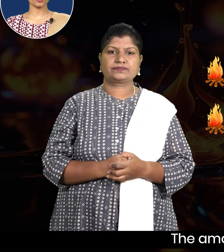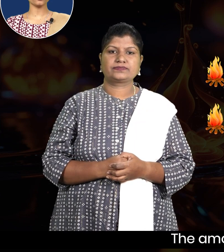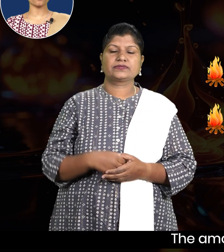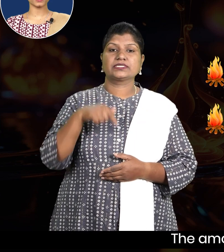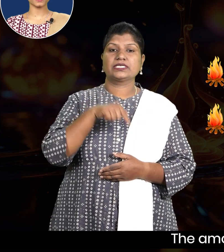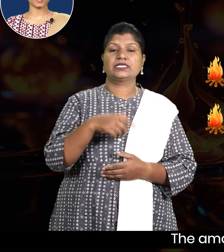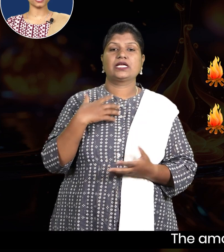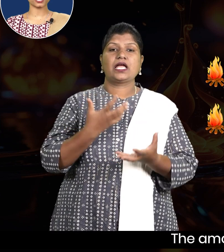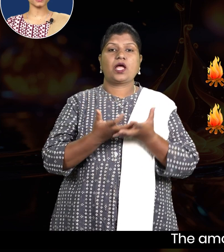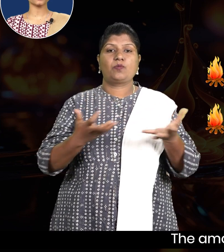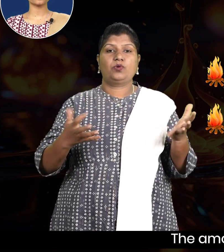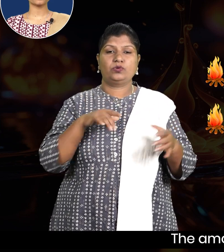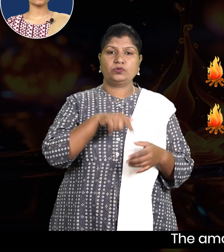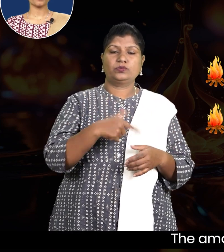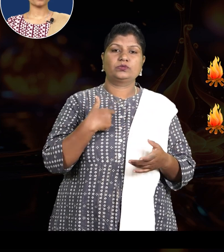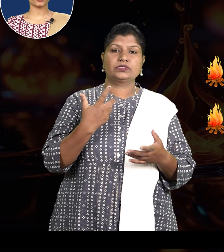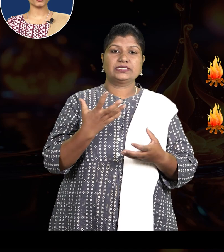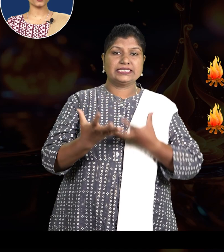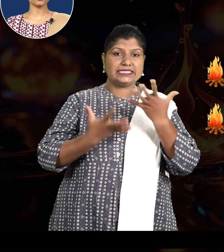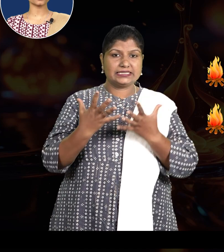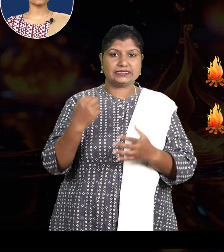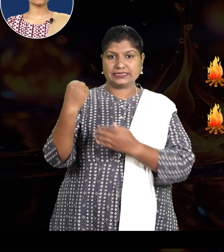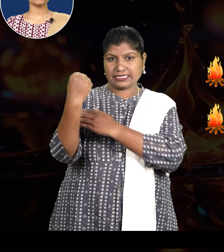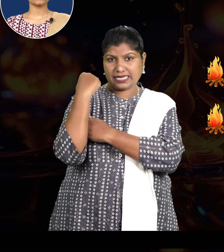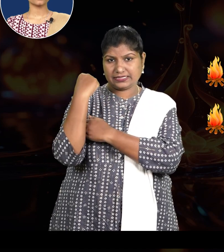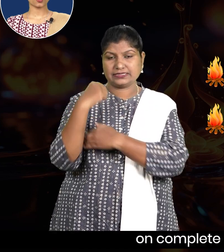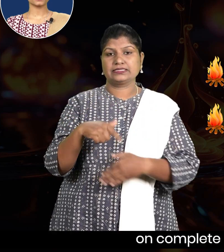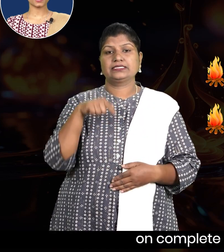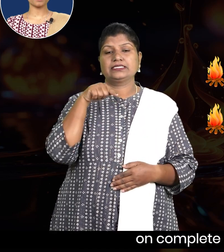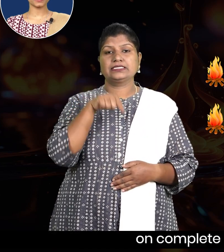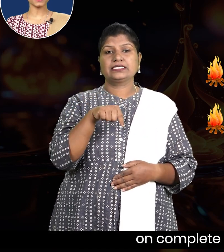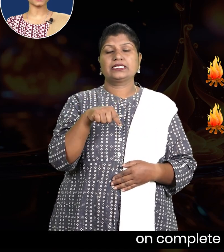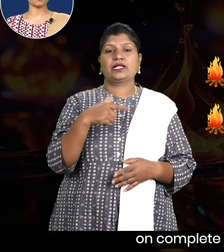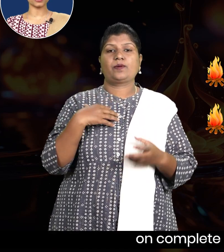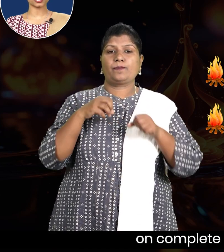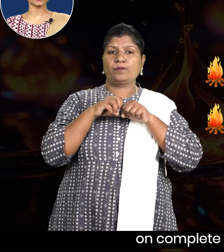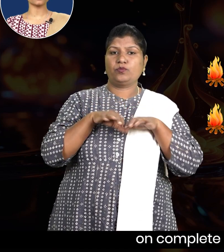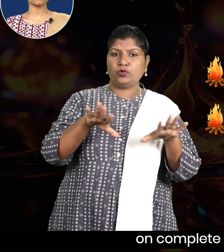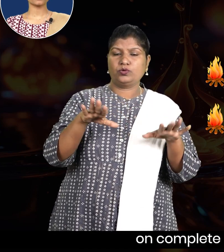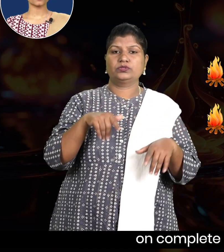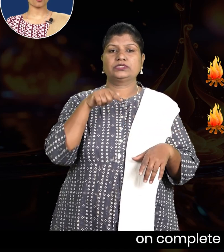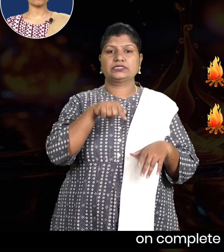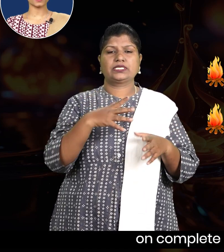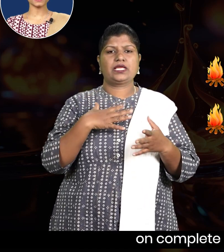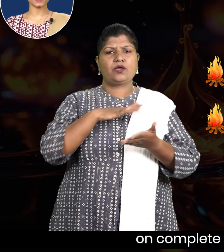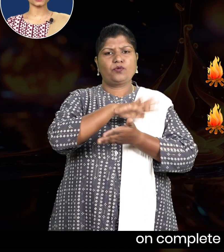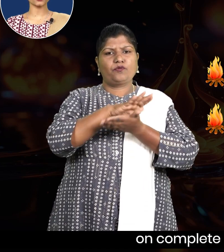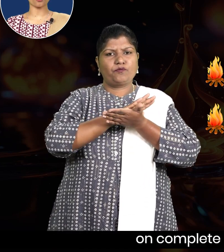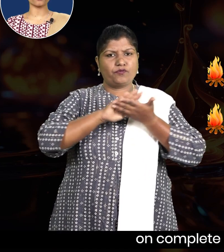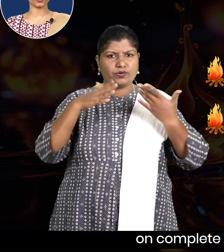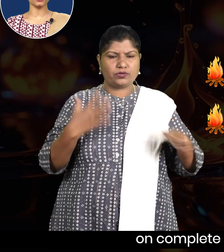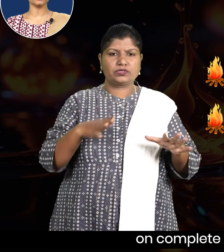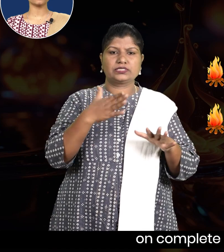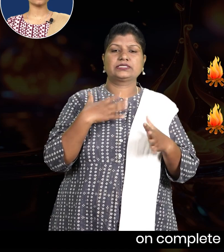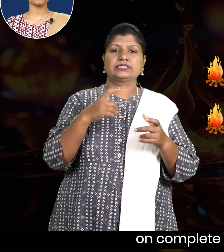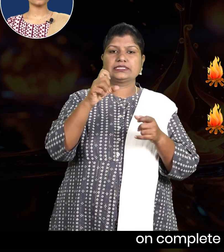The amount of heat energy produced on complete combustion of 1 kg